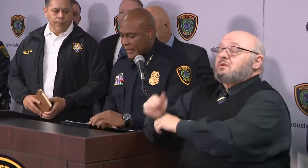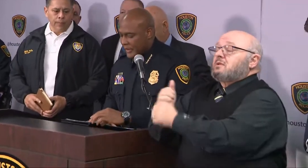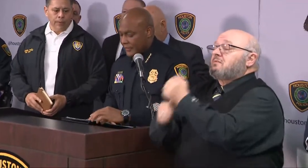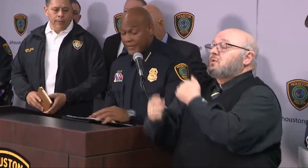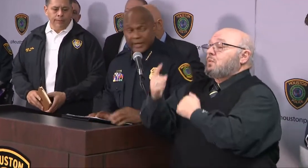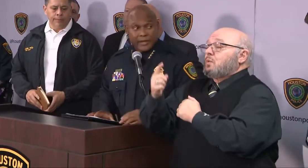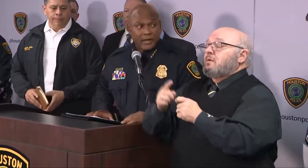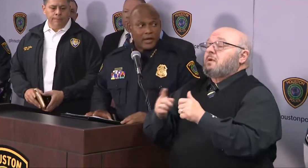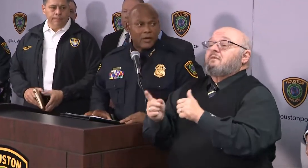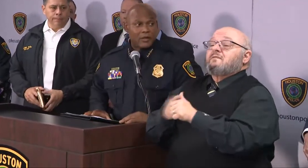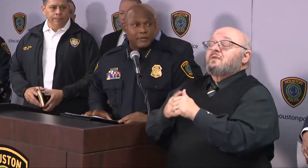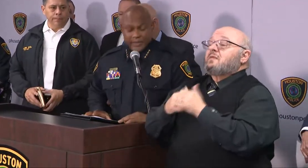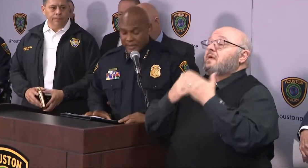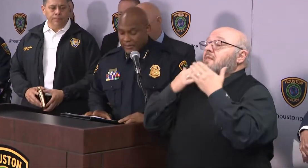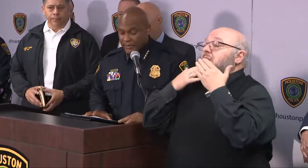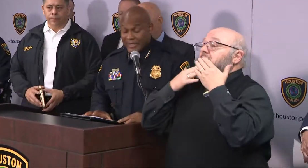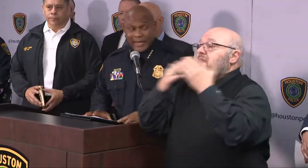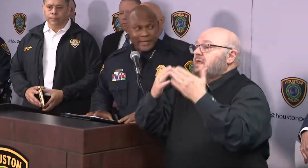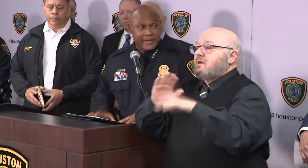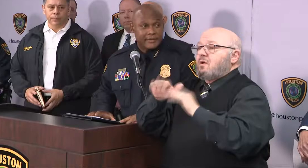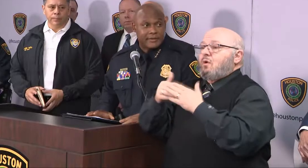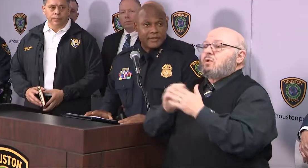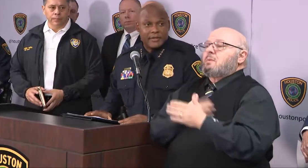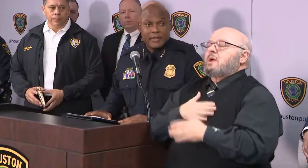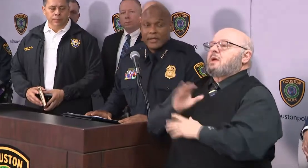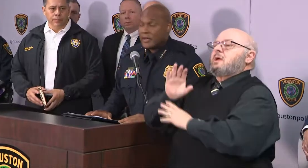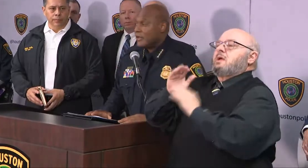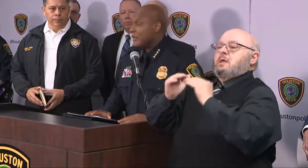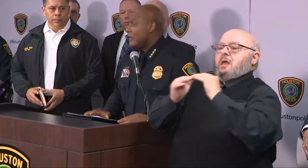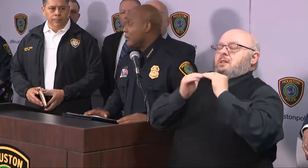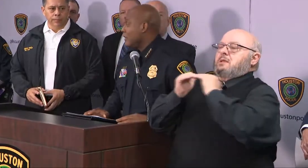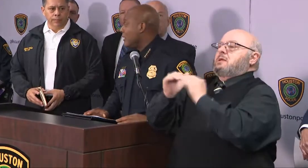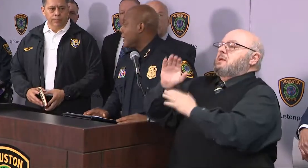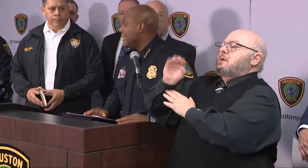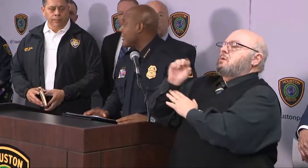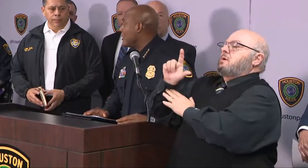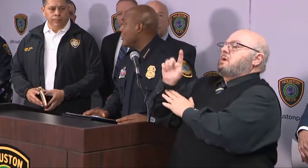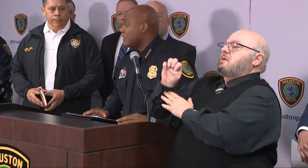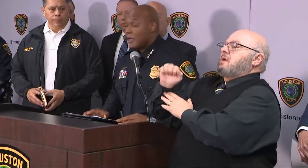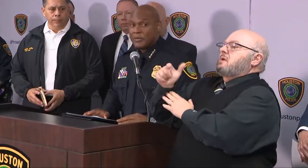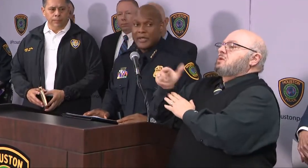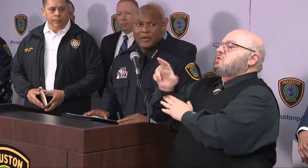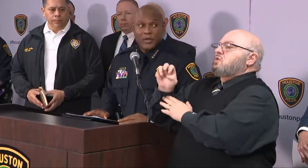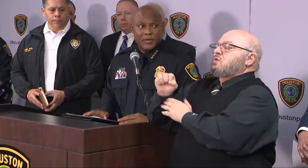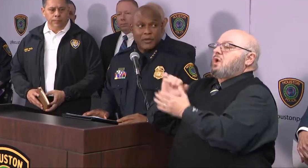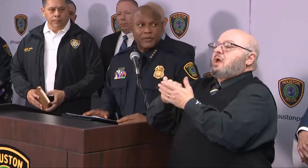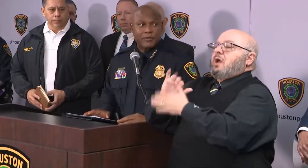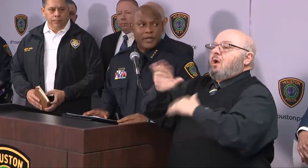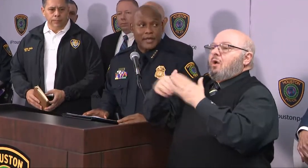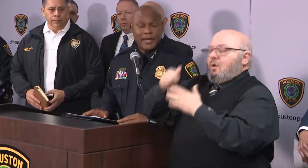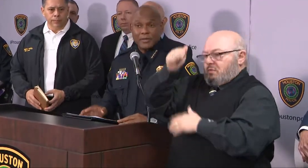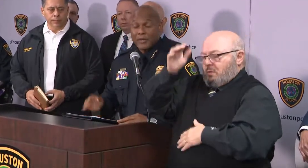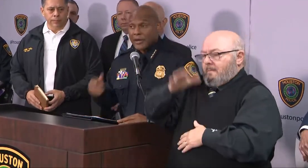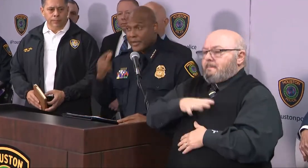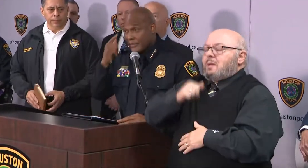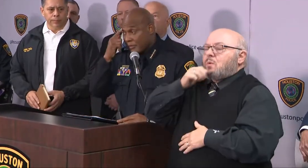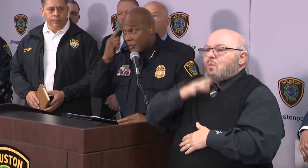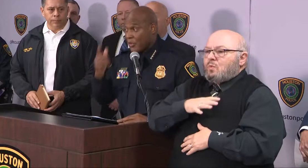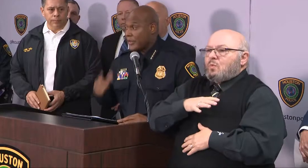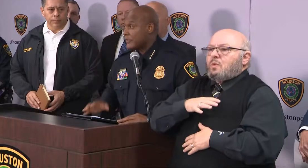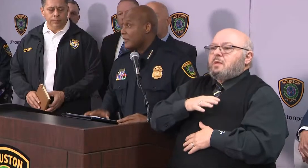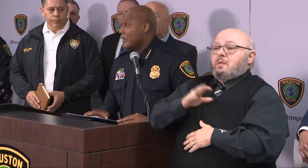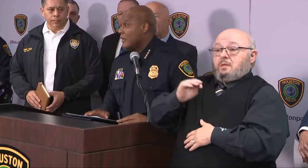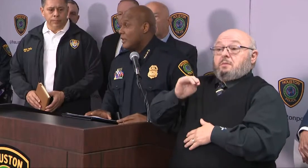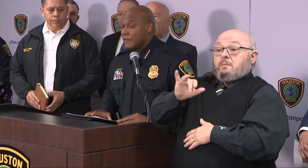first thank all of my colleagues, and that includes all the men and women on the front line. The mayor hit